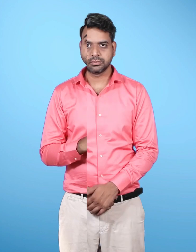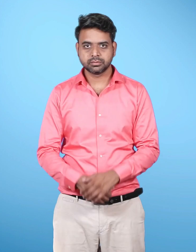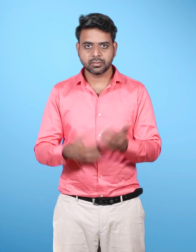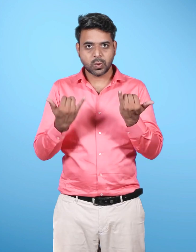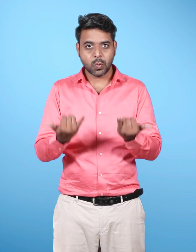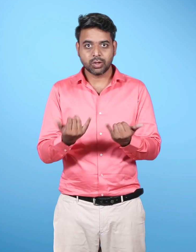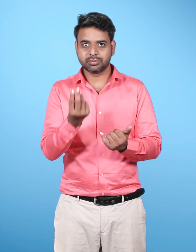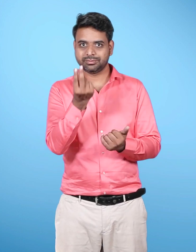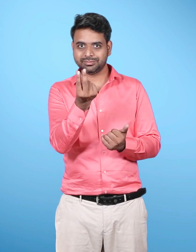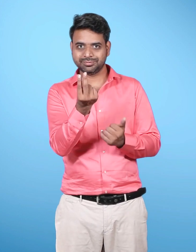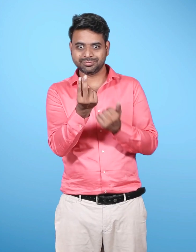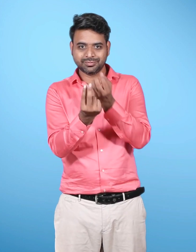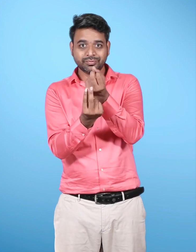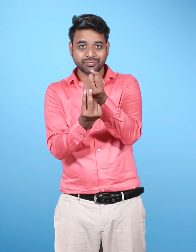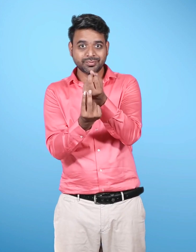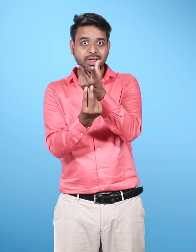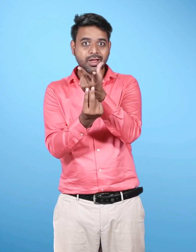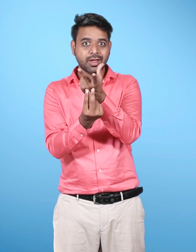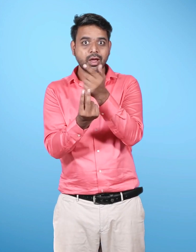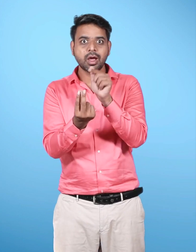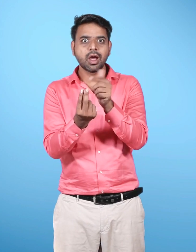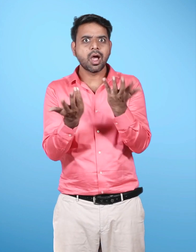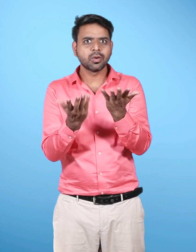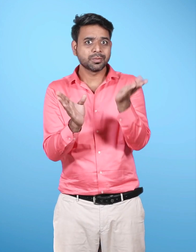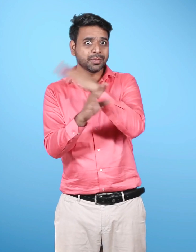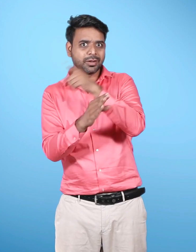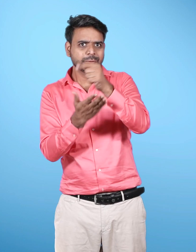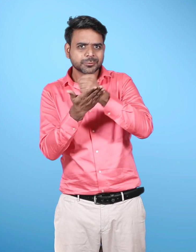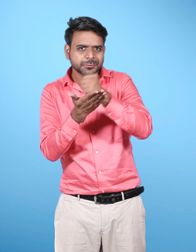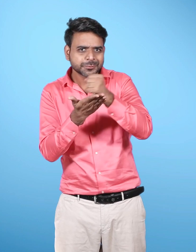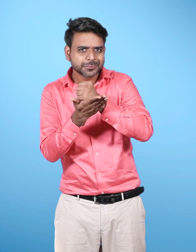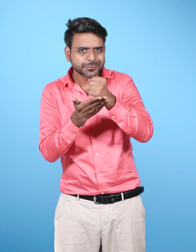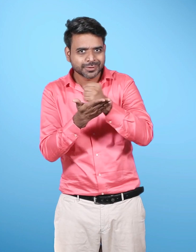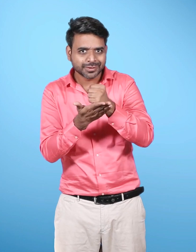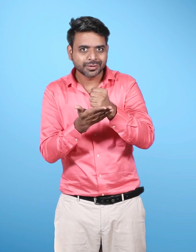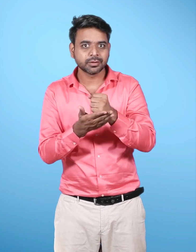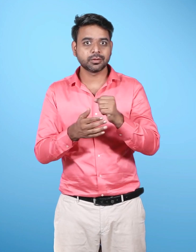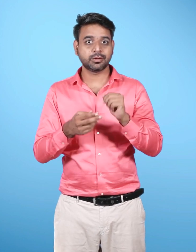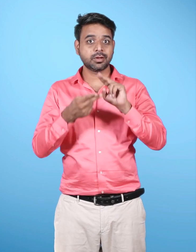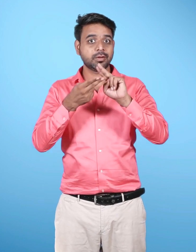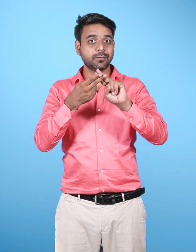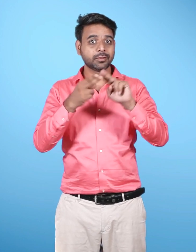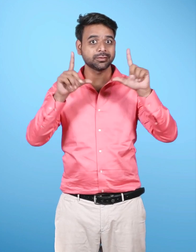Can you now explain why the bulb did not glow when you tried to do so with the arrangements shown in